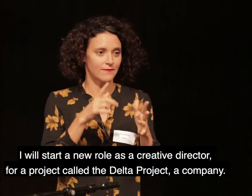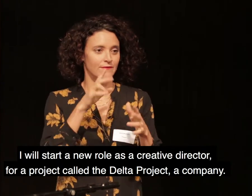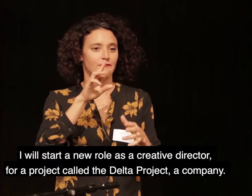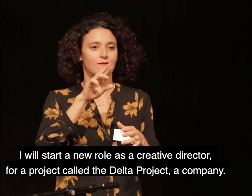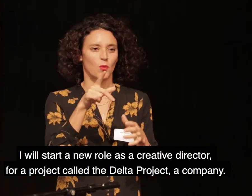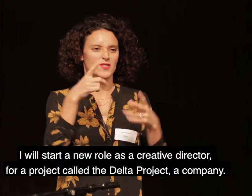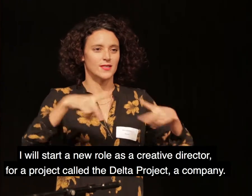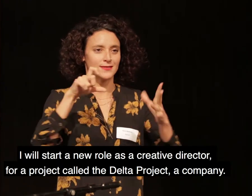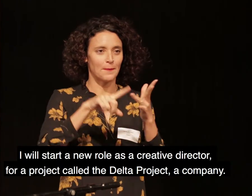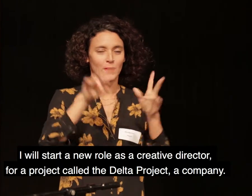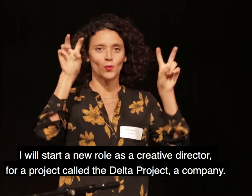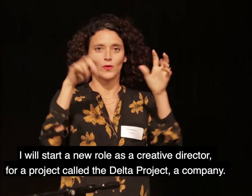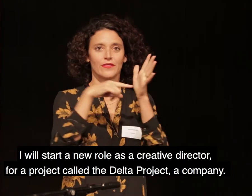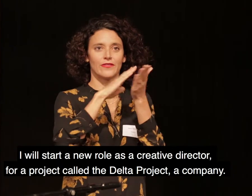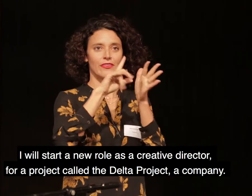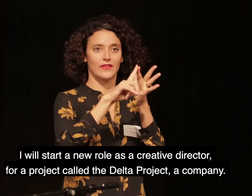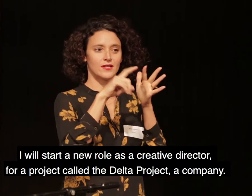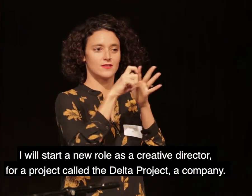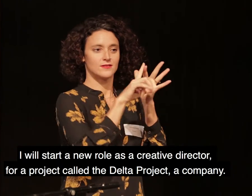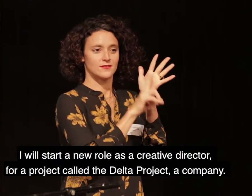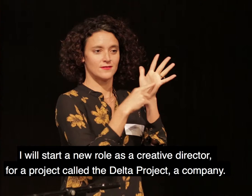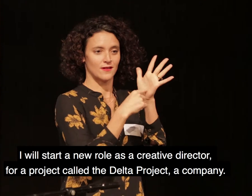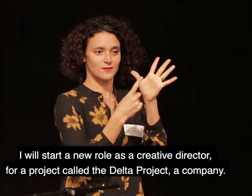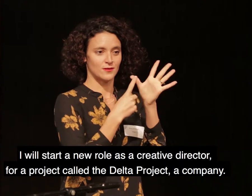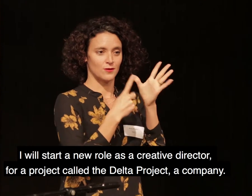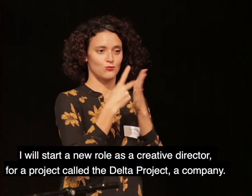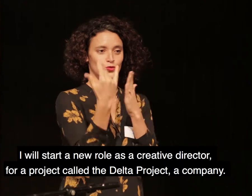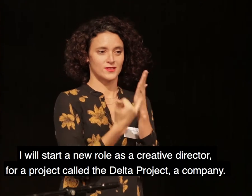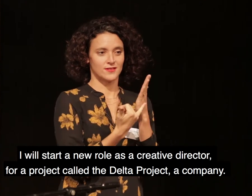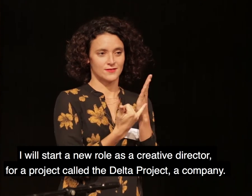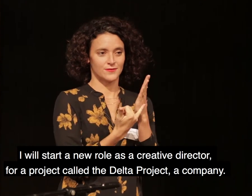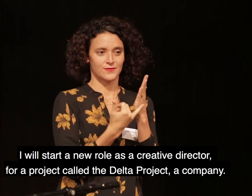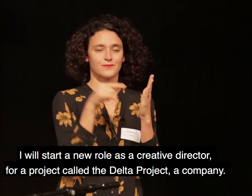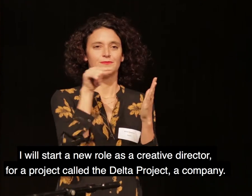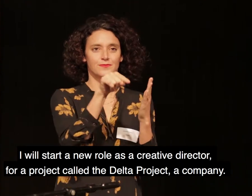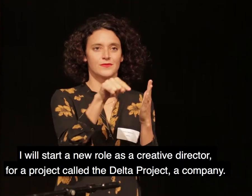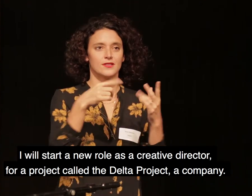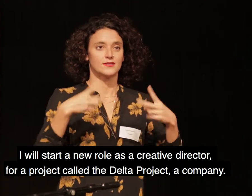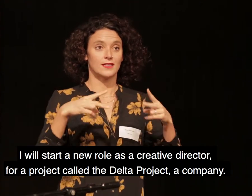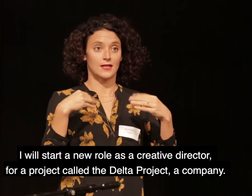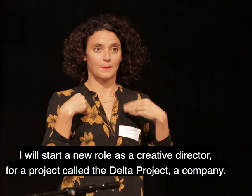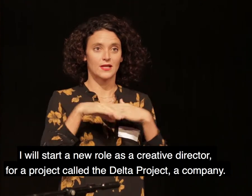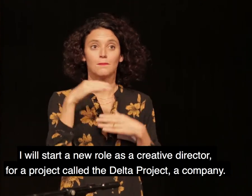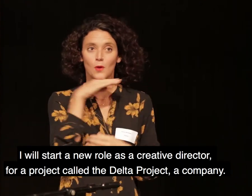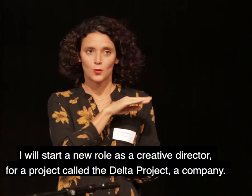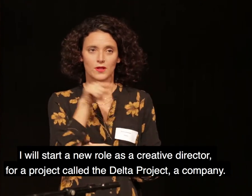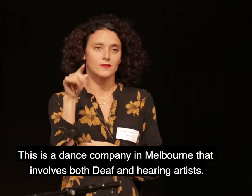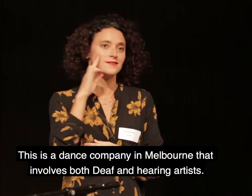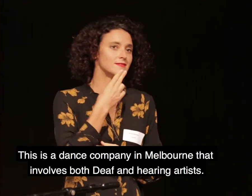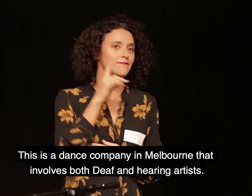role as a creative director for a project called the Delta Project, a company. This is a